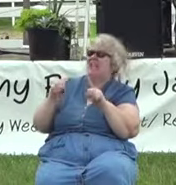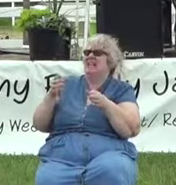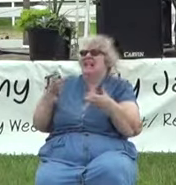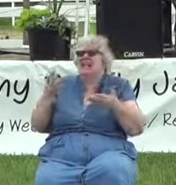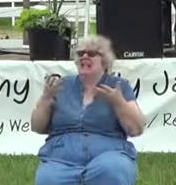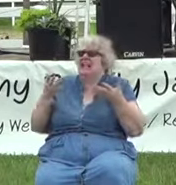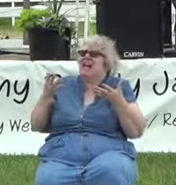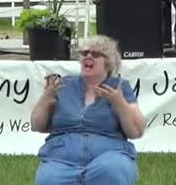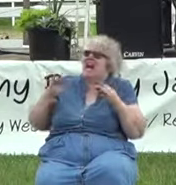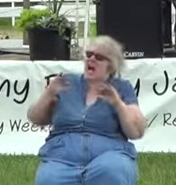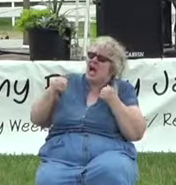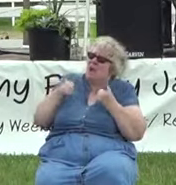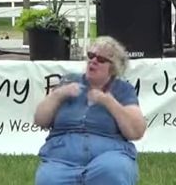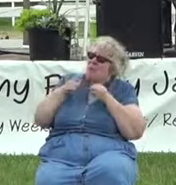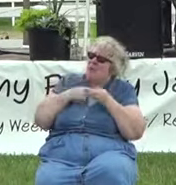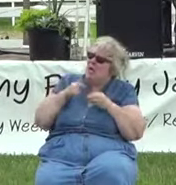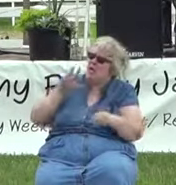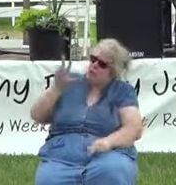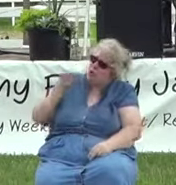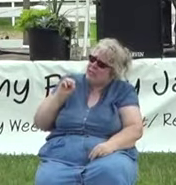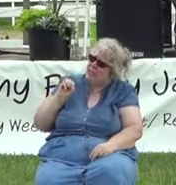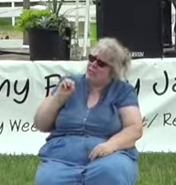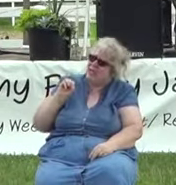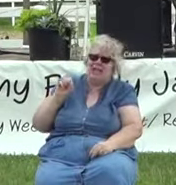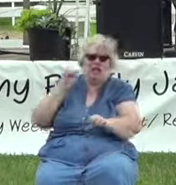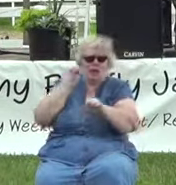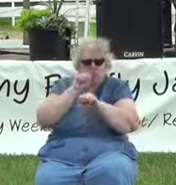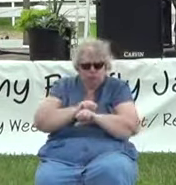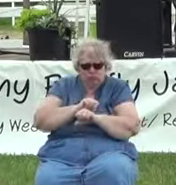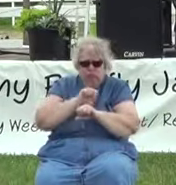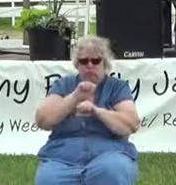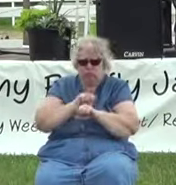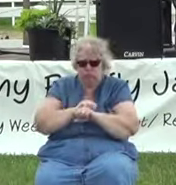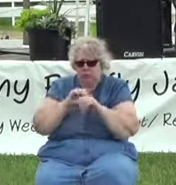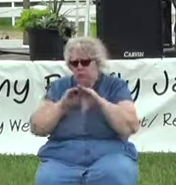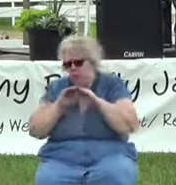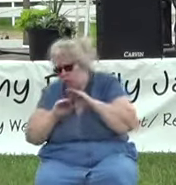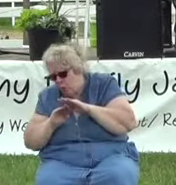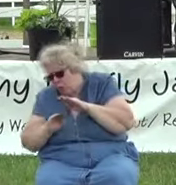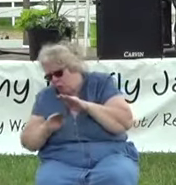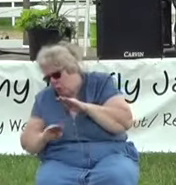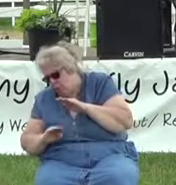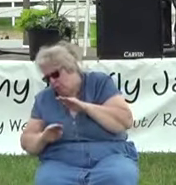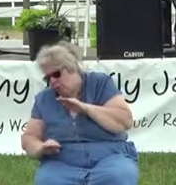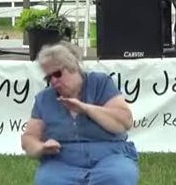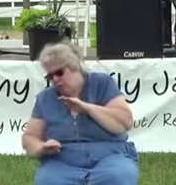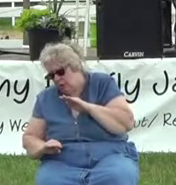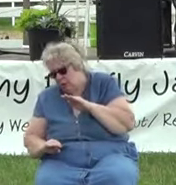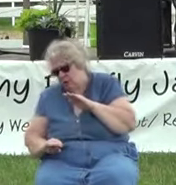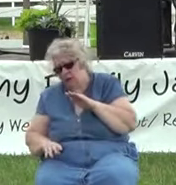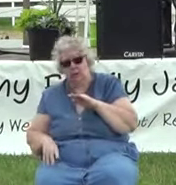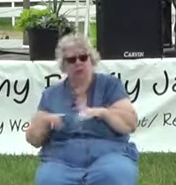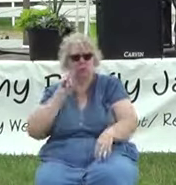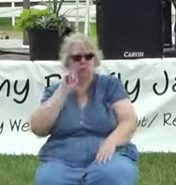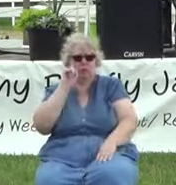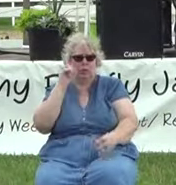And he works it down and works it down and works it down, and there's one left.